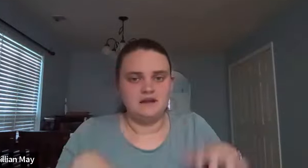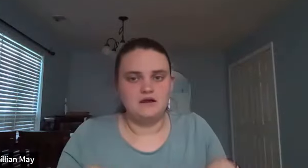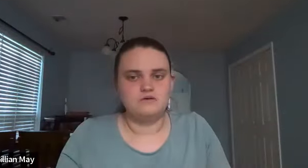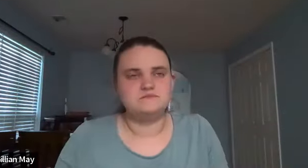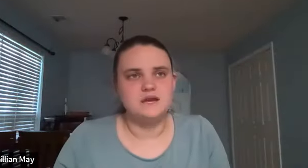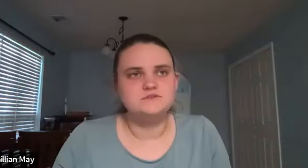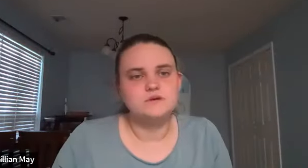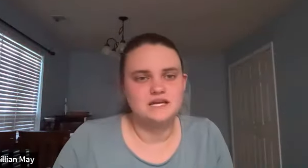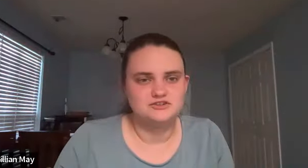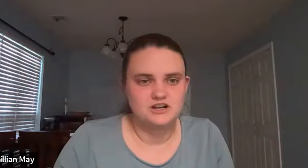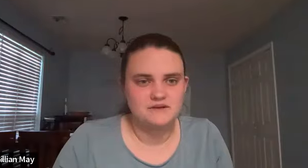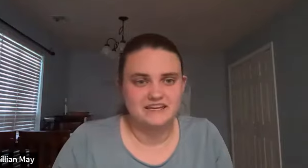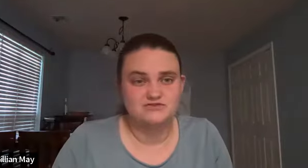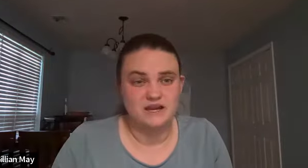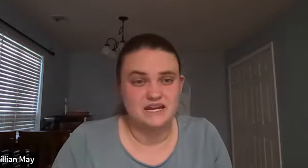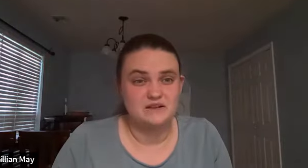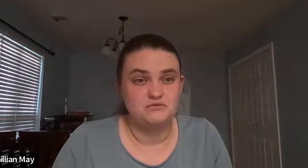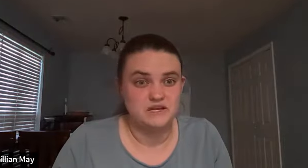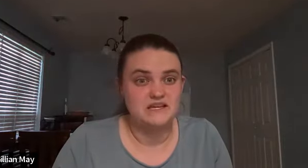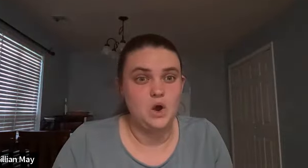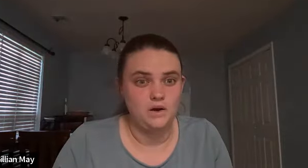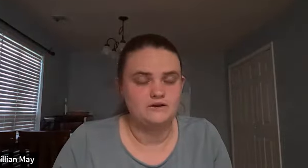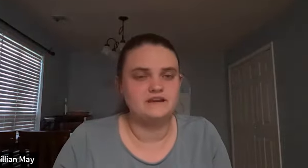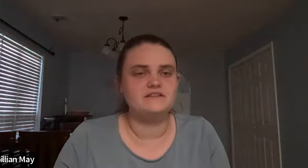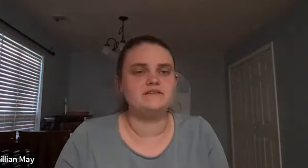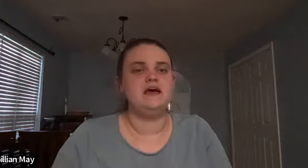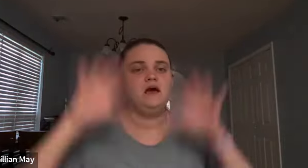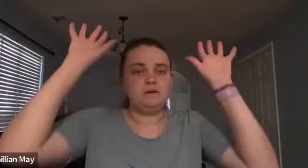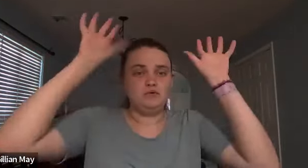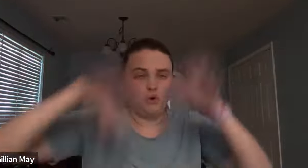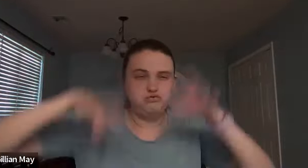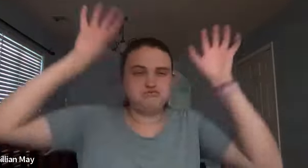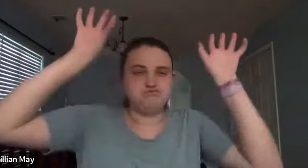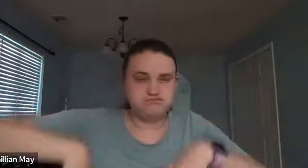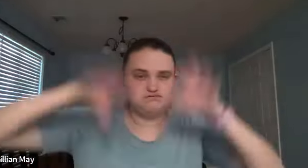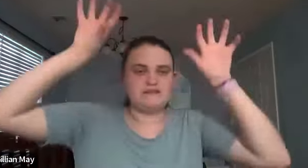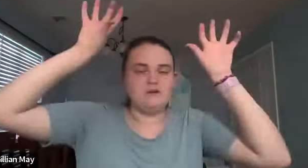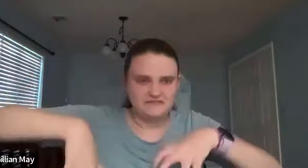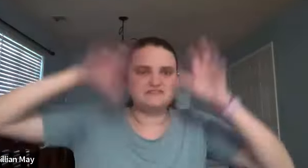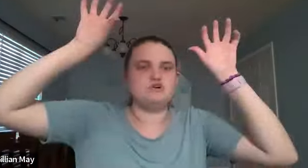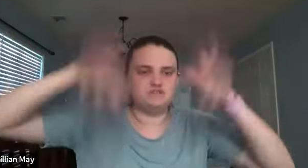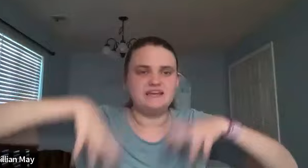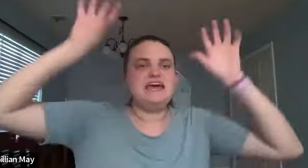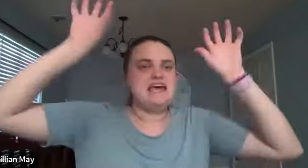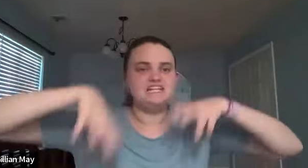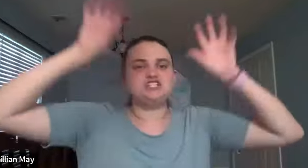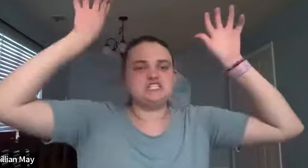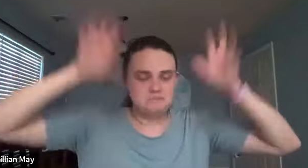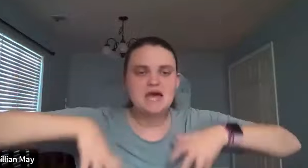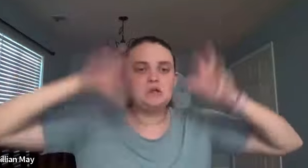Now, sometimes when you're talking about like it's raining like really hard or anything like that, people will go like they'll make this motion like it is just